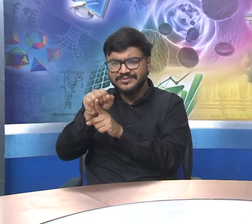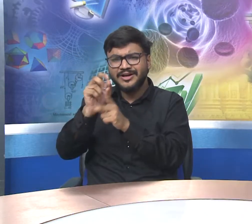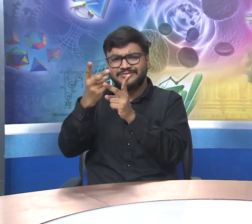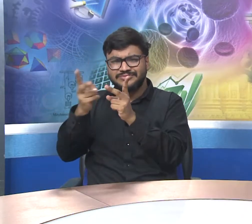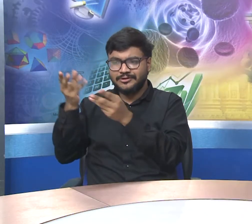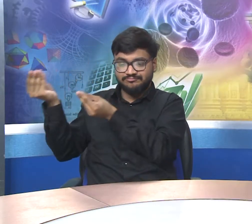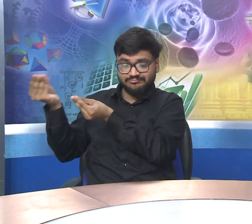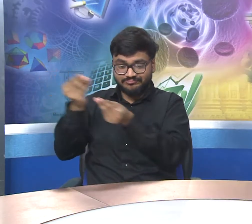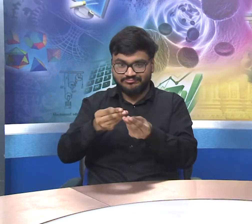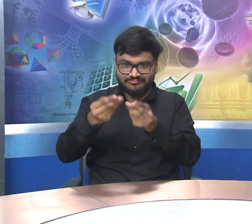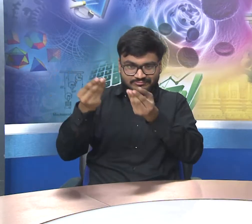the birth.